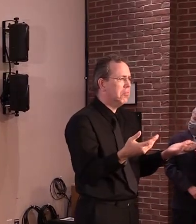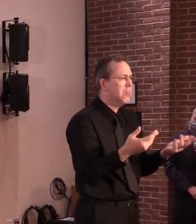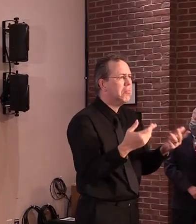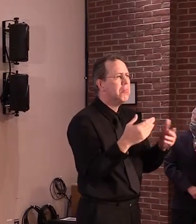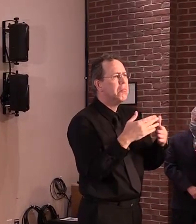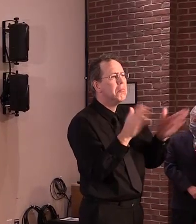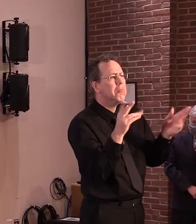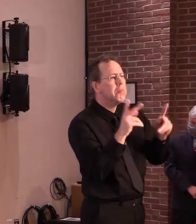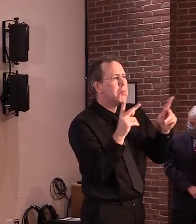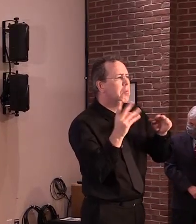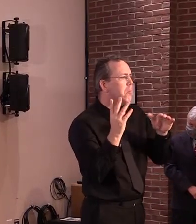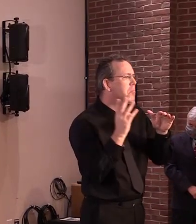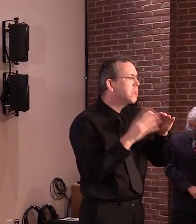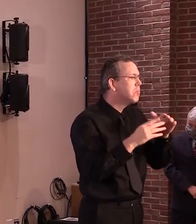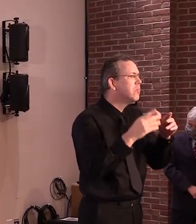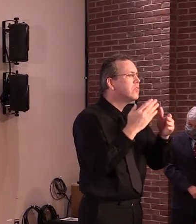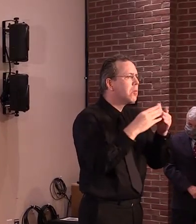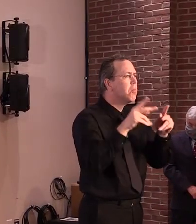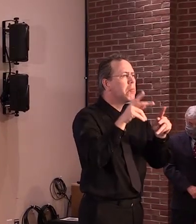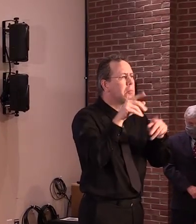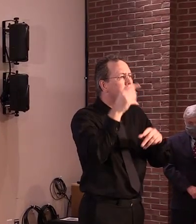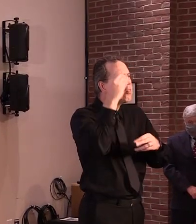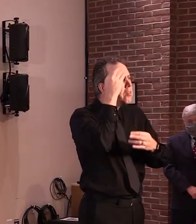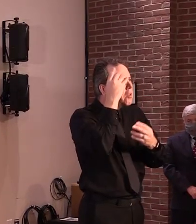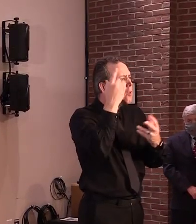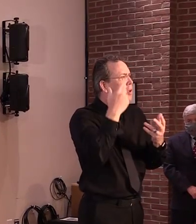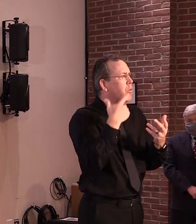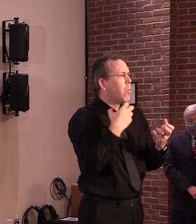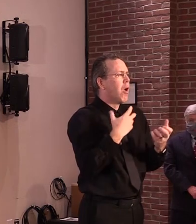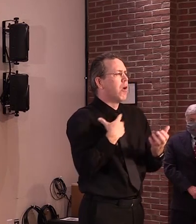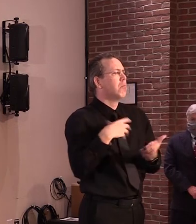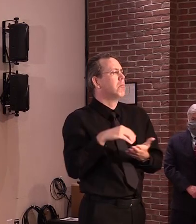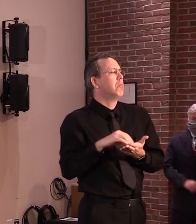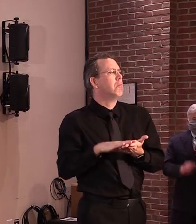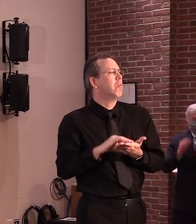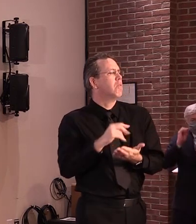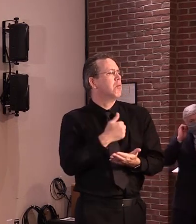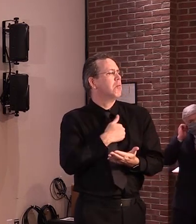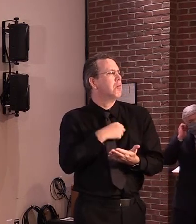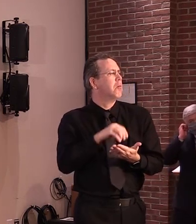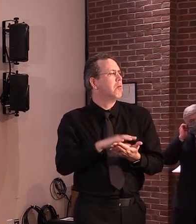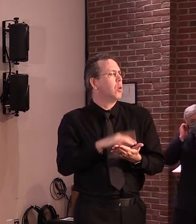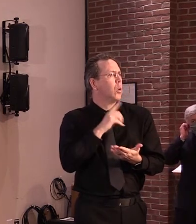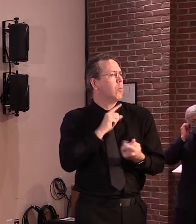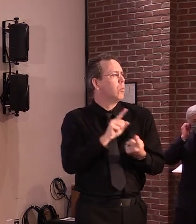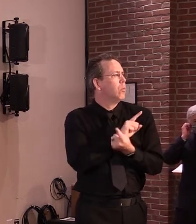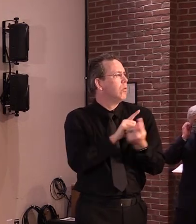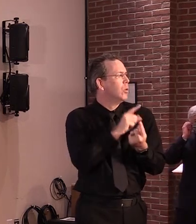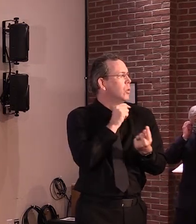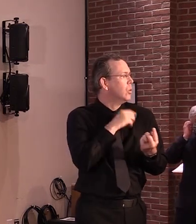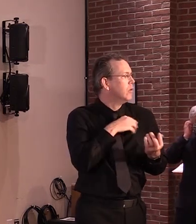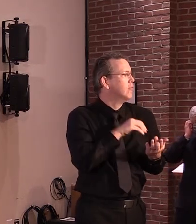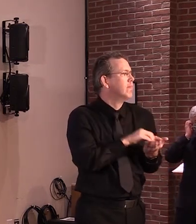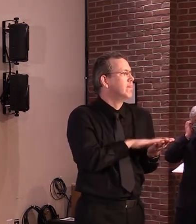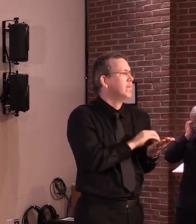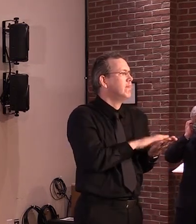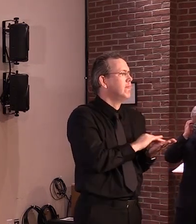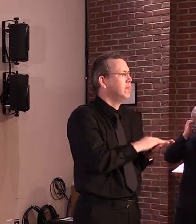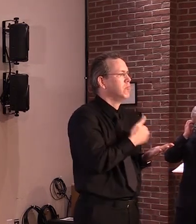with symptoms, but 14 days. And we've had people in the public actually offering ideas about diaries and